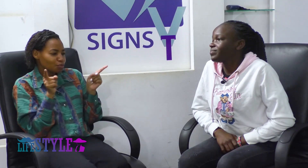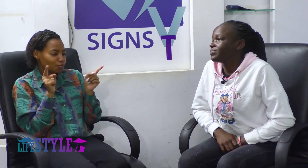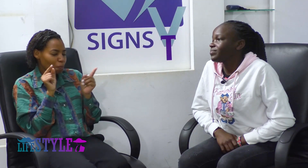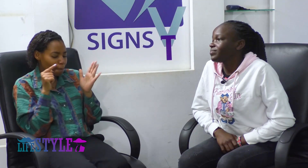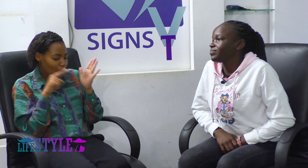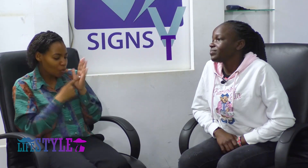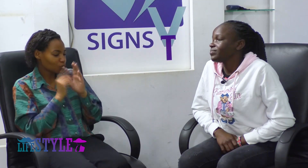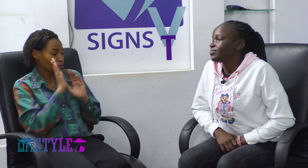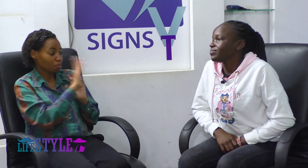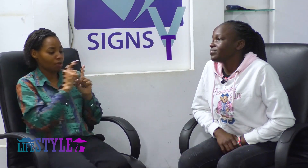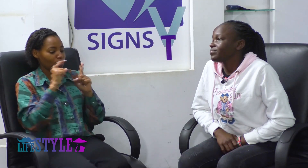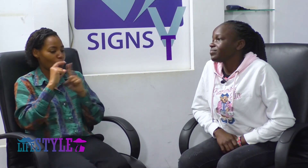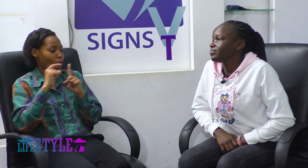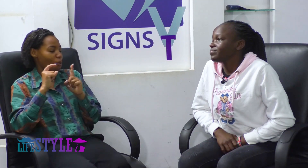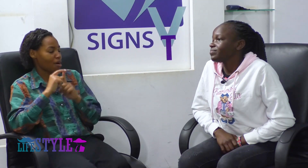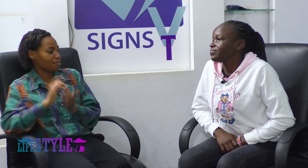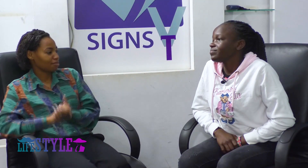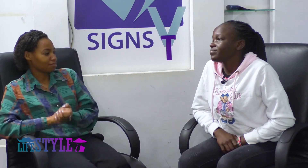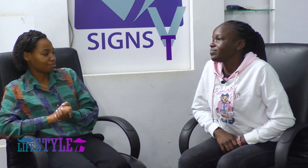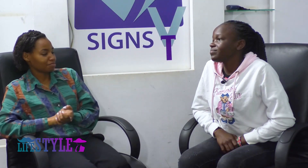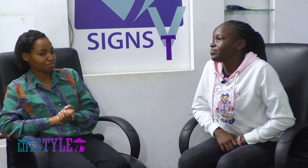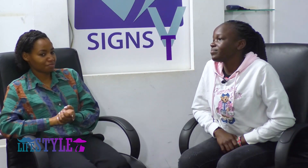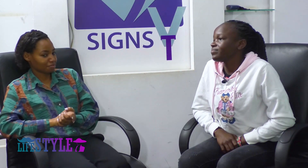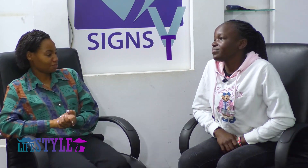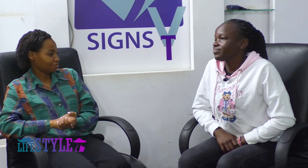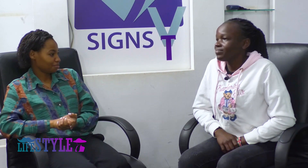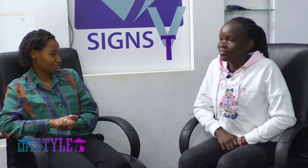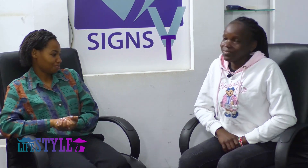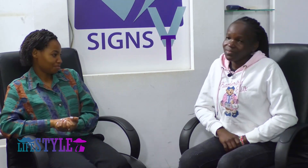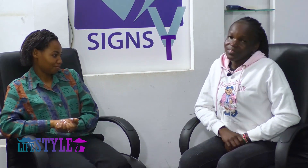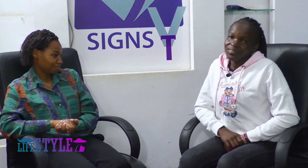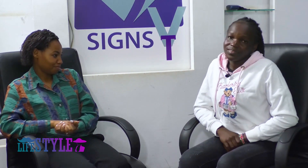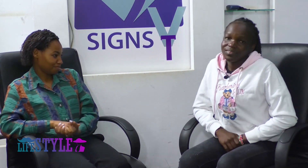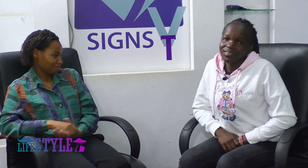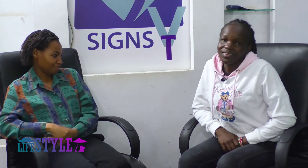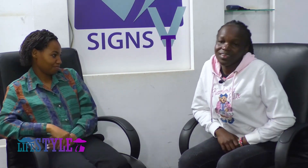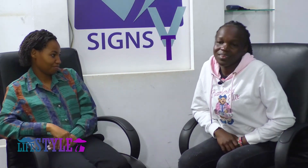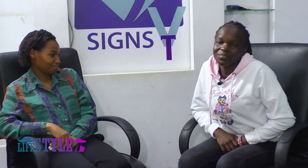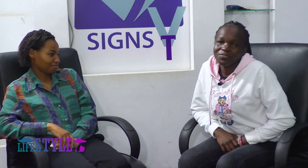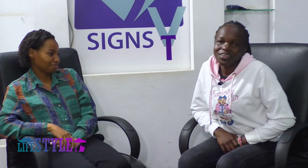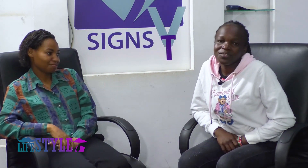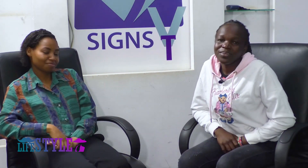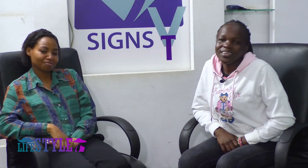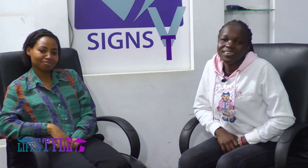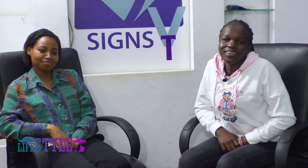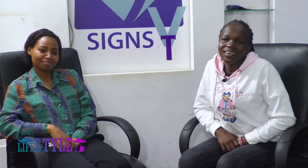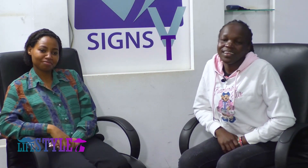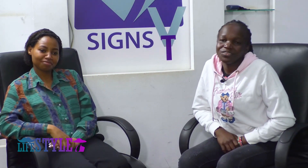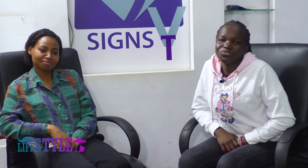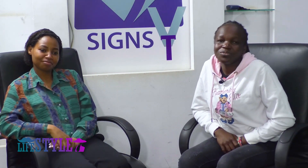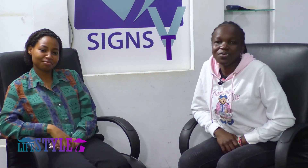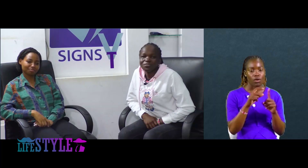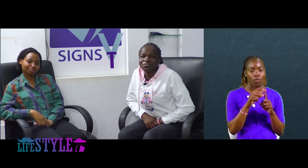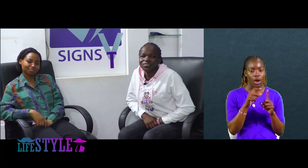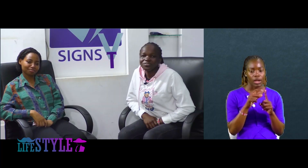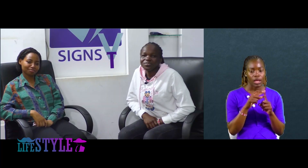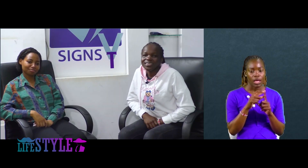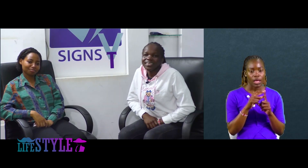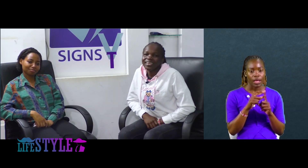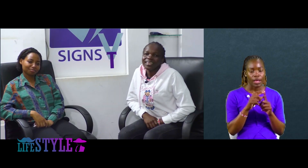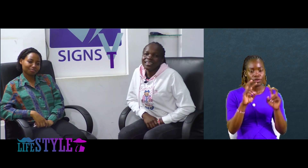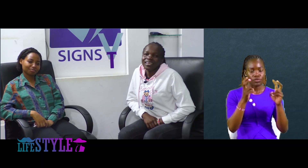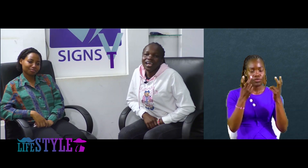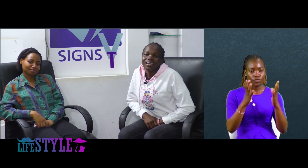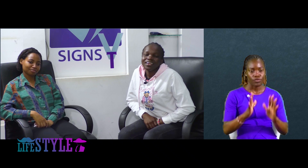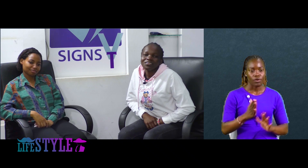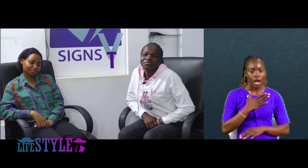So what is your final word to our viewers today? My final word to our viewers